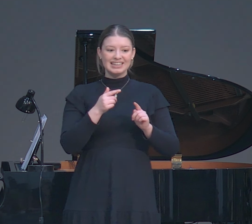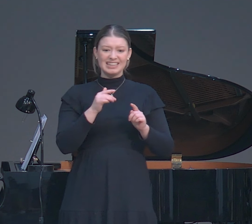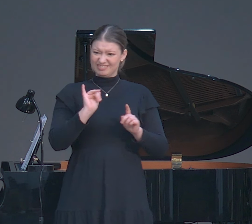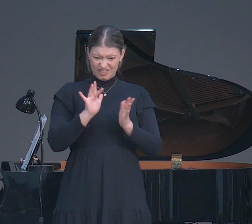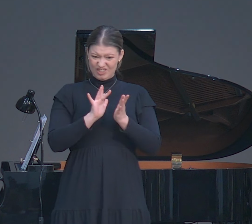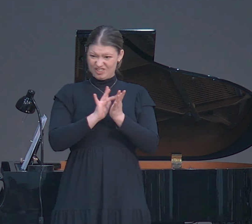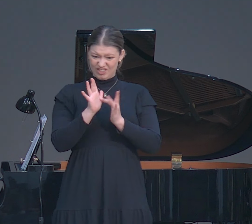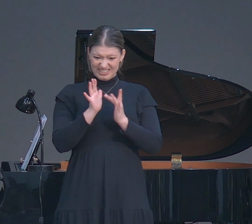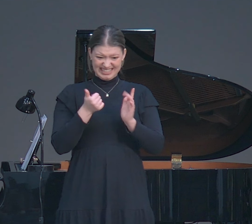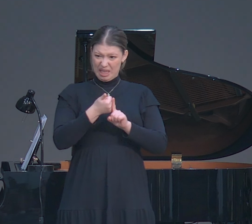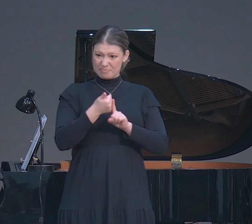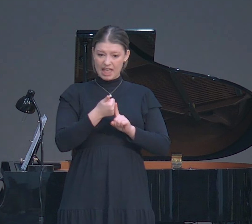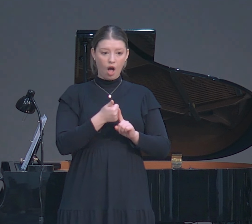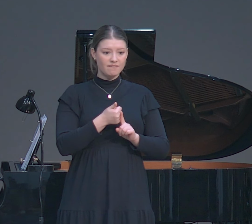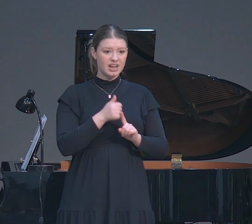occasions.